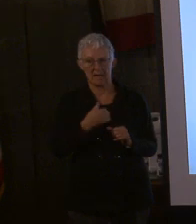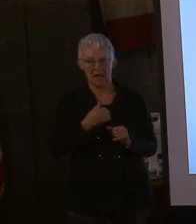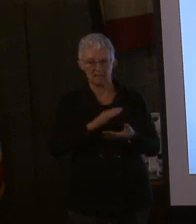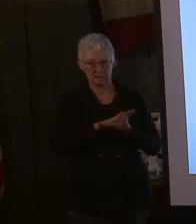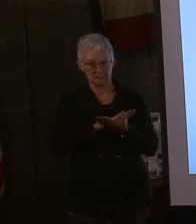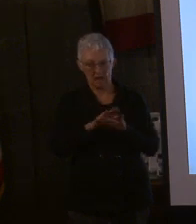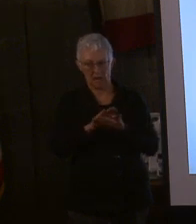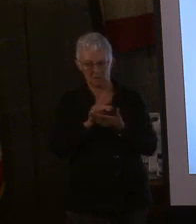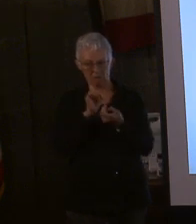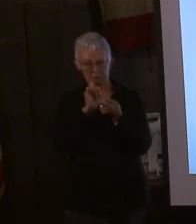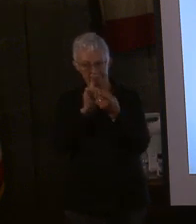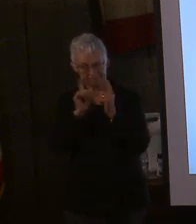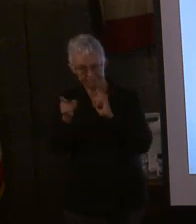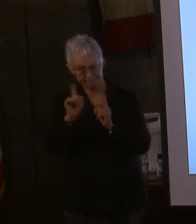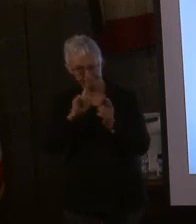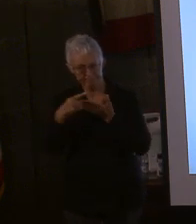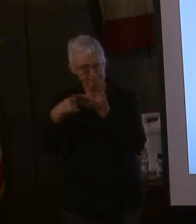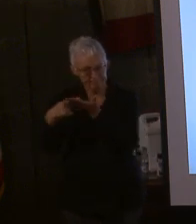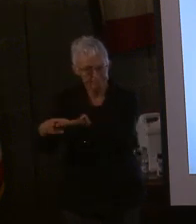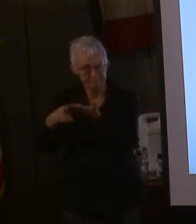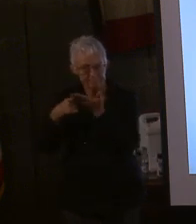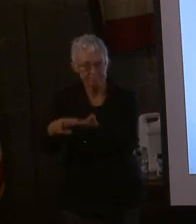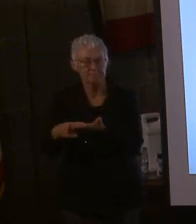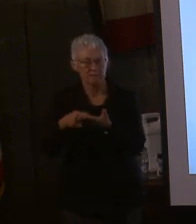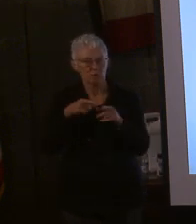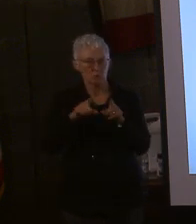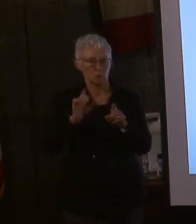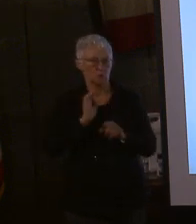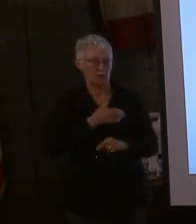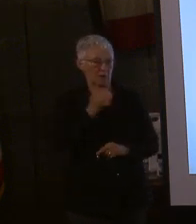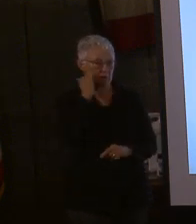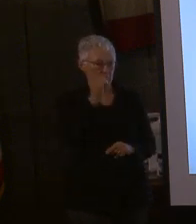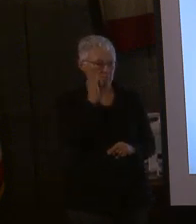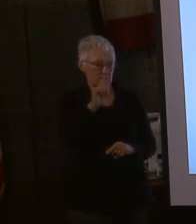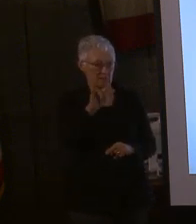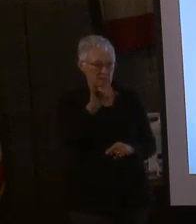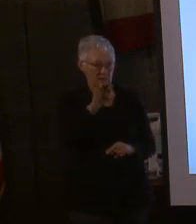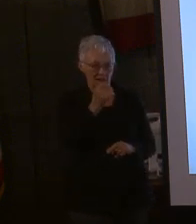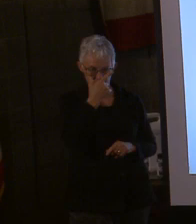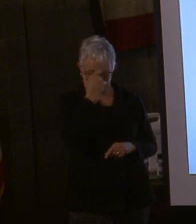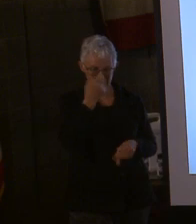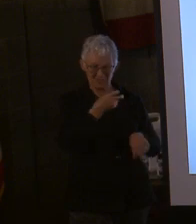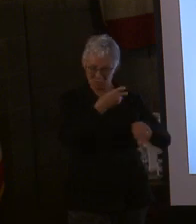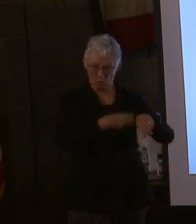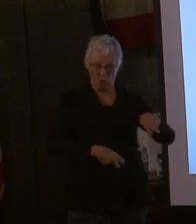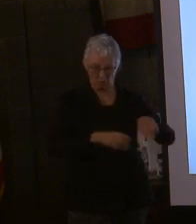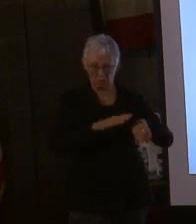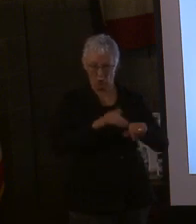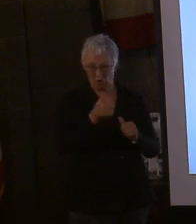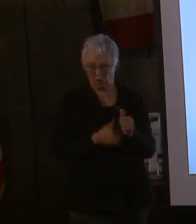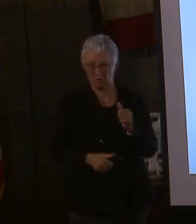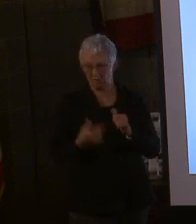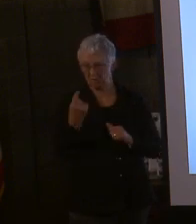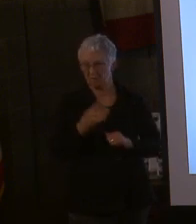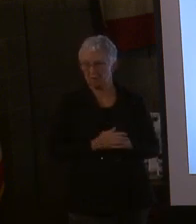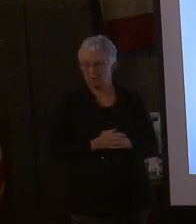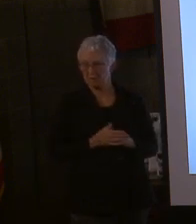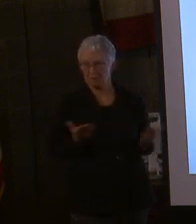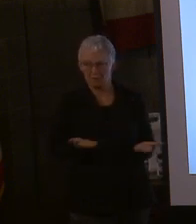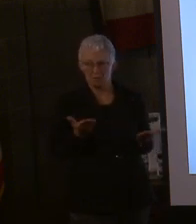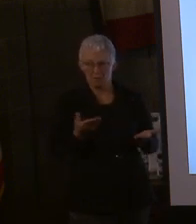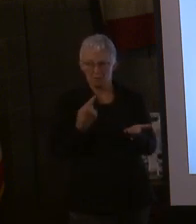bit more grace with others as we go about our daily lives, because we know this is tough on everybody. And so here to talk a little bit more about